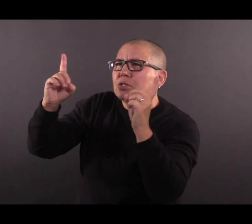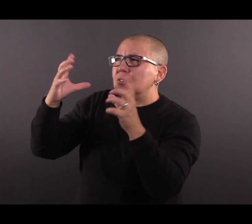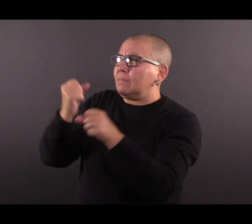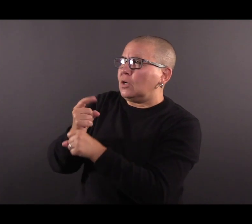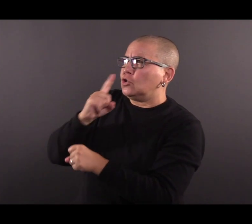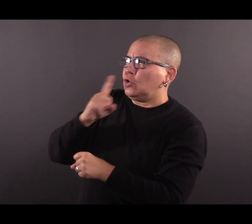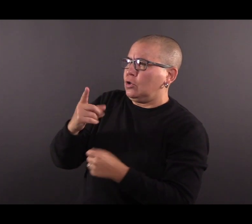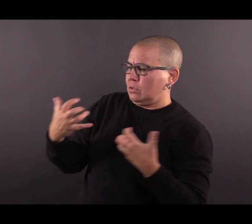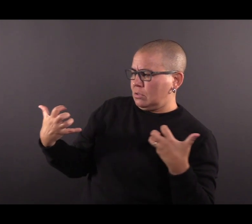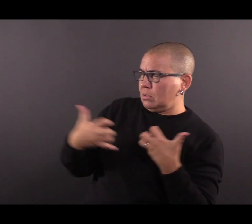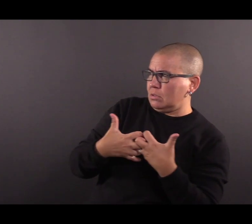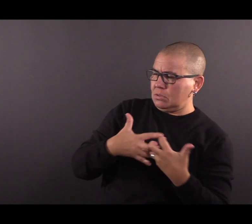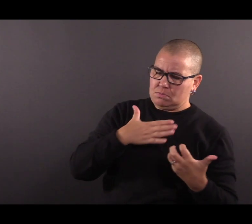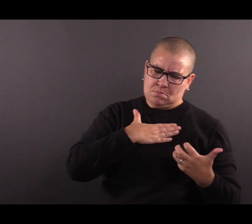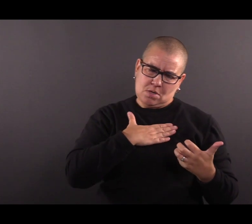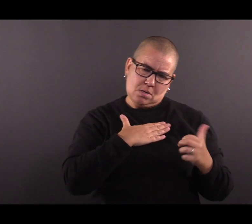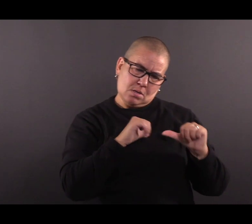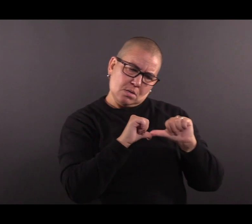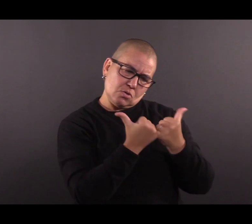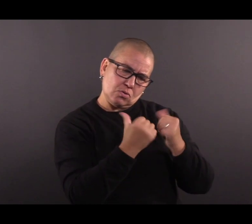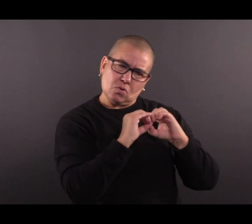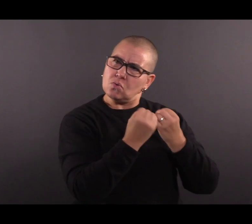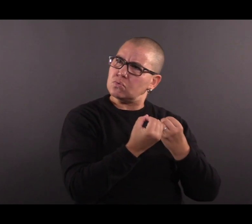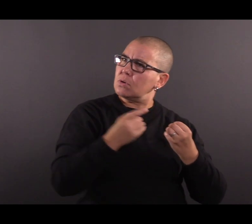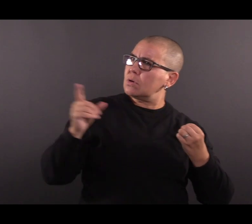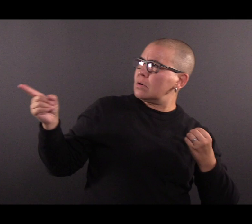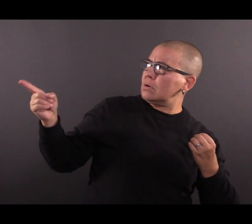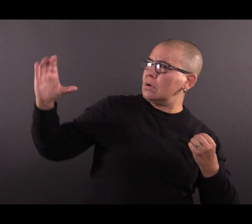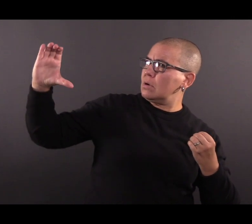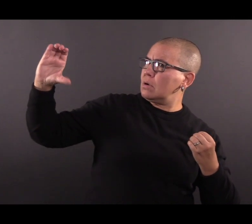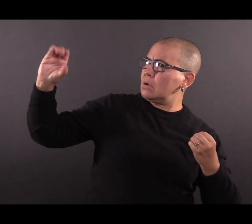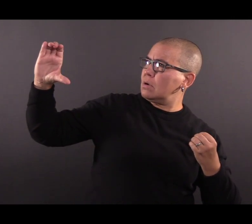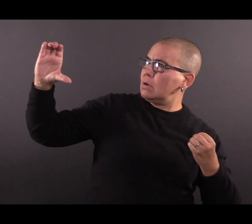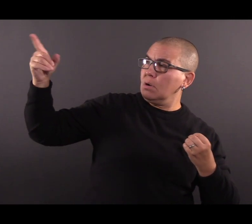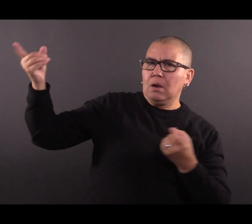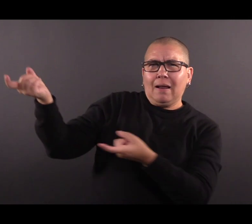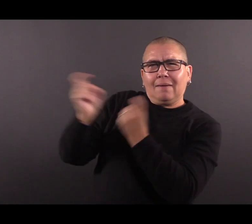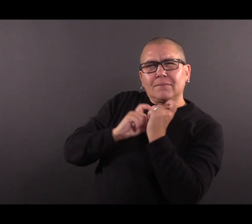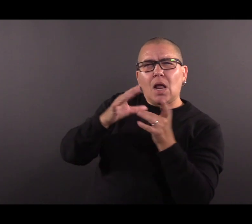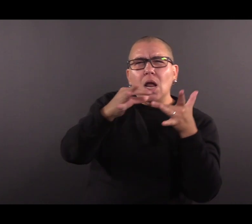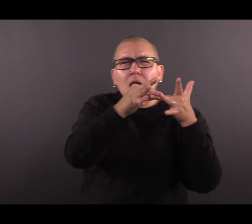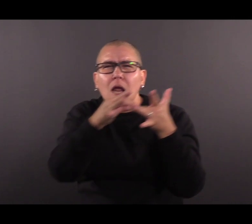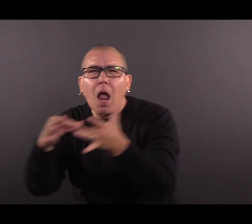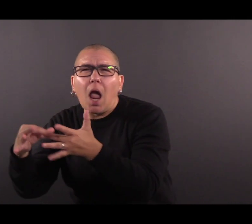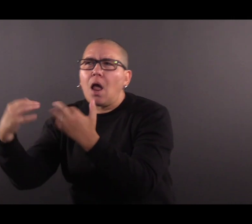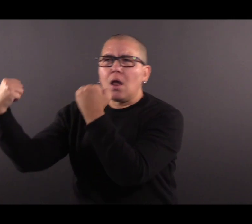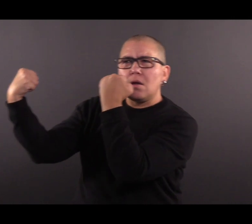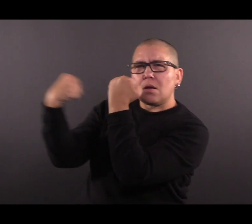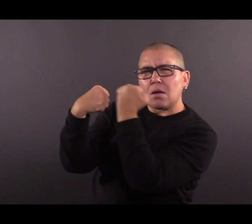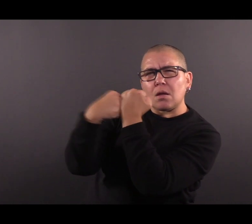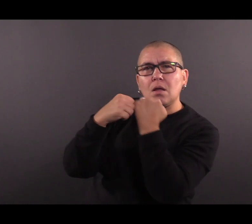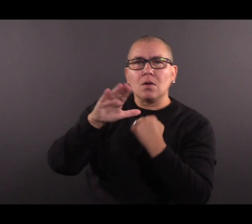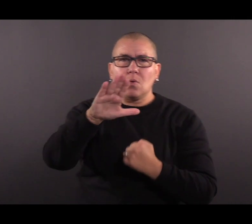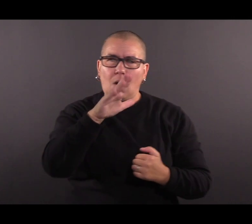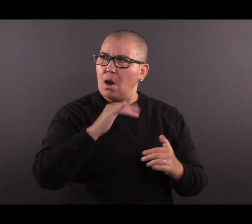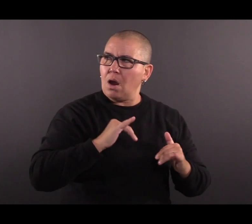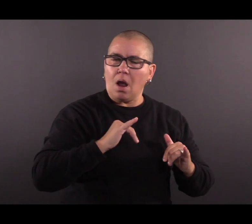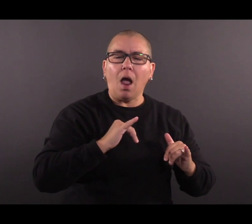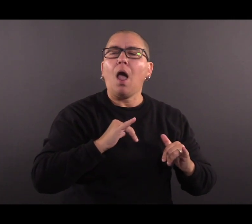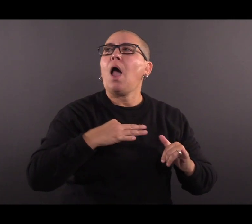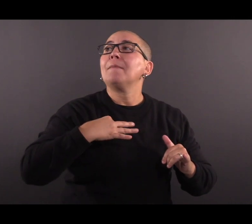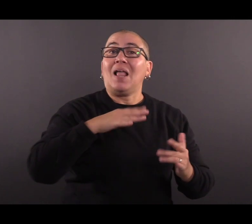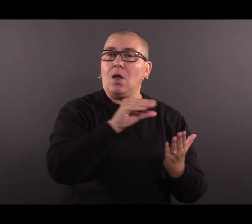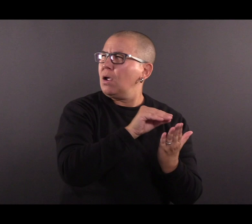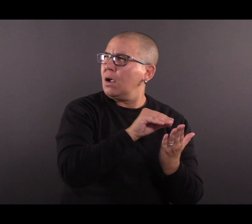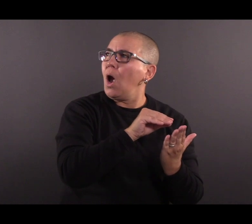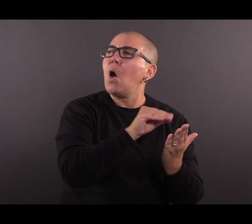fit for your organization and the survivors in your area. The COC can also provide guidance and technical support